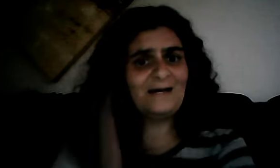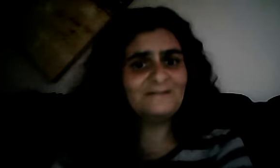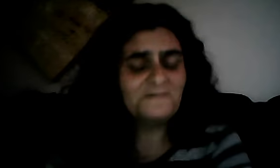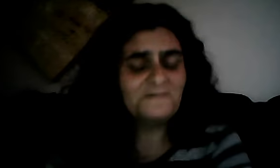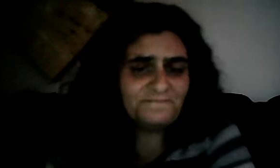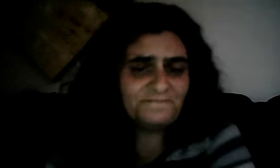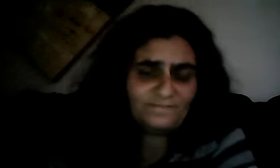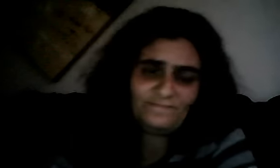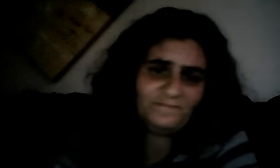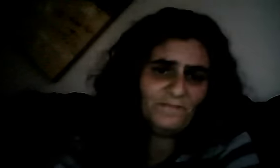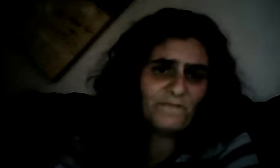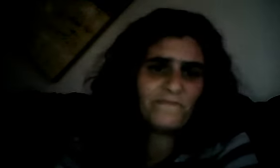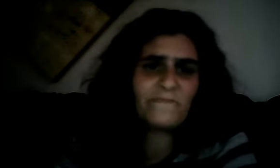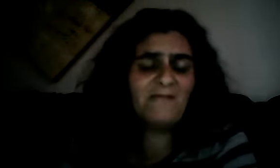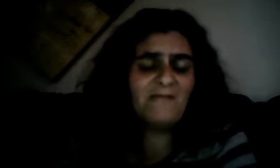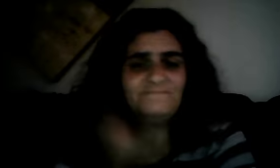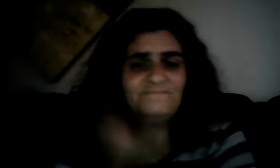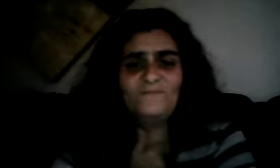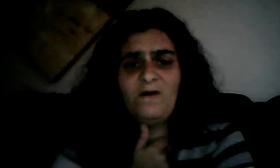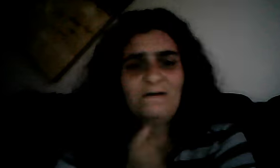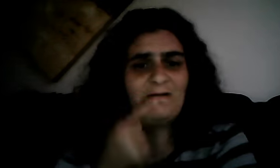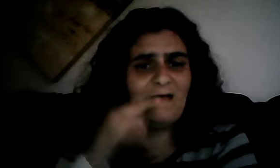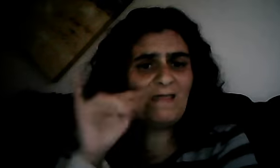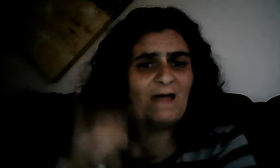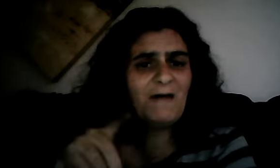What is that? On my phone.